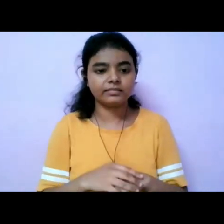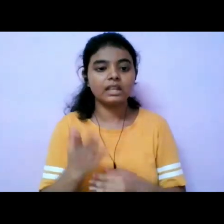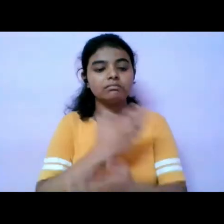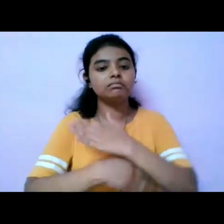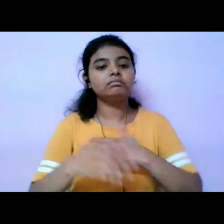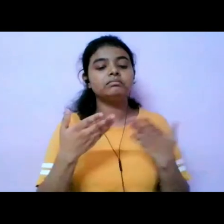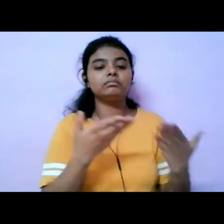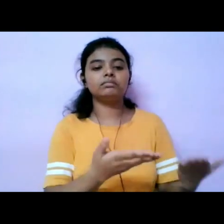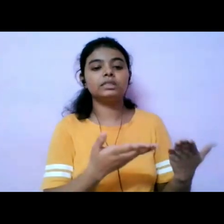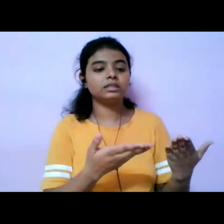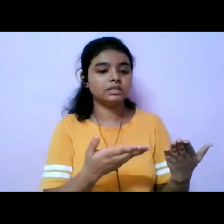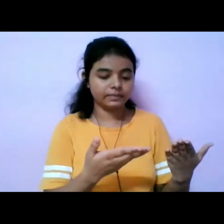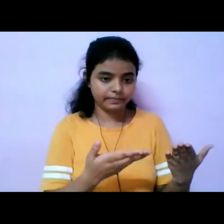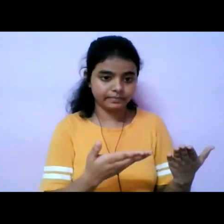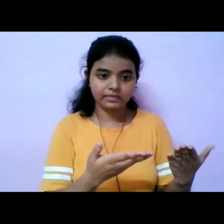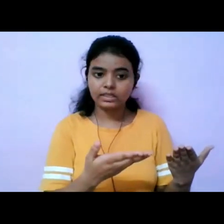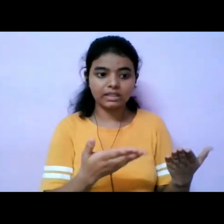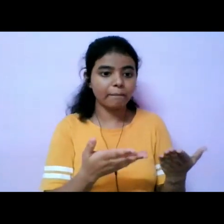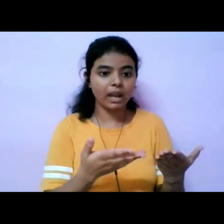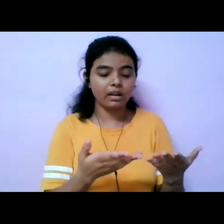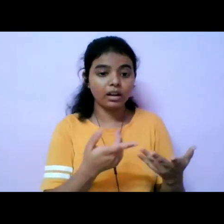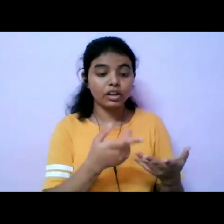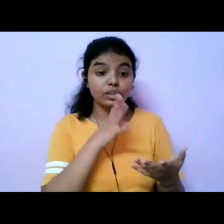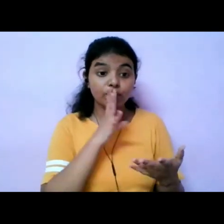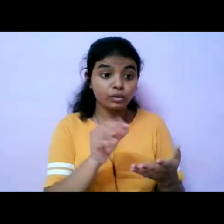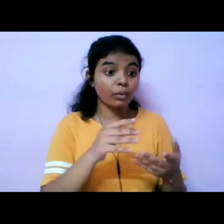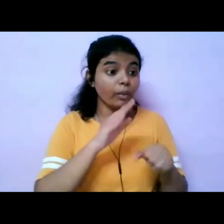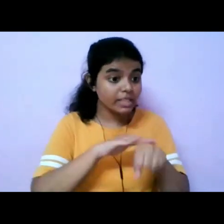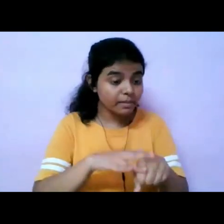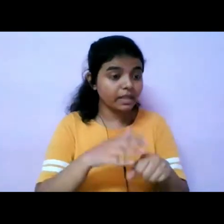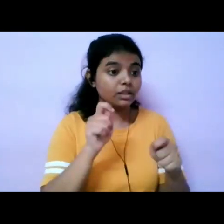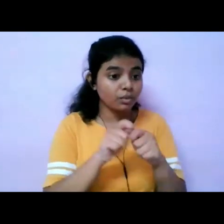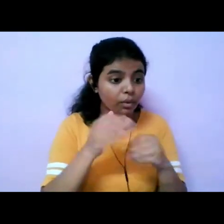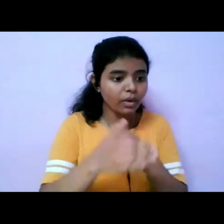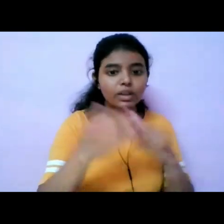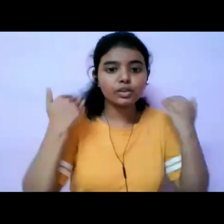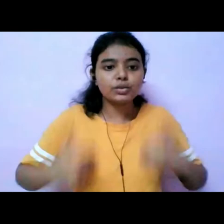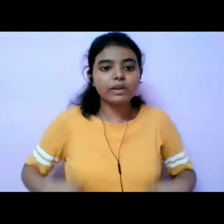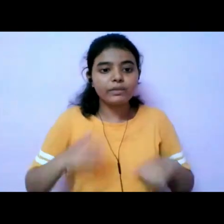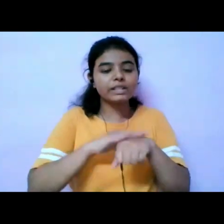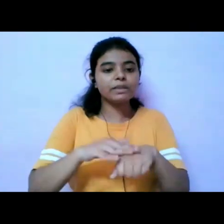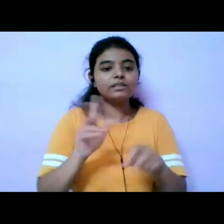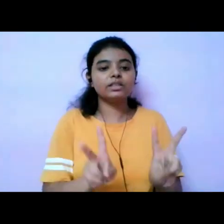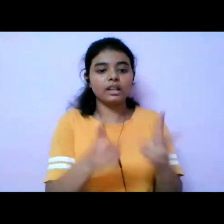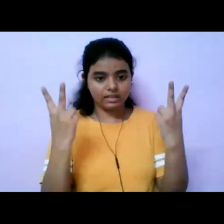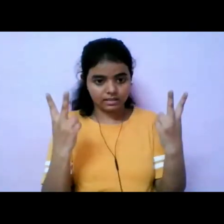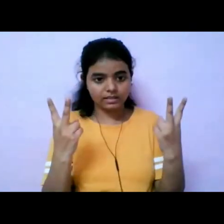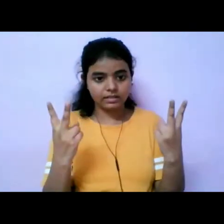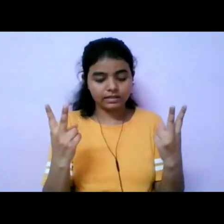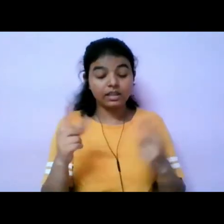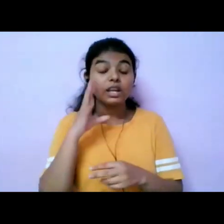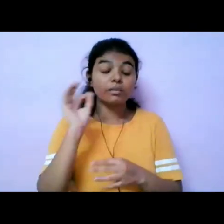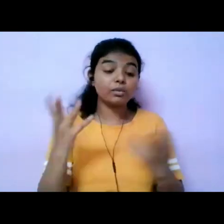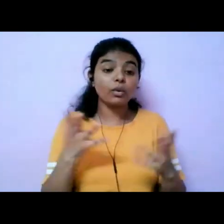disability is enormously impractical when we talk about human experience. And it's important